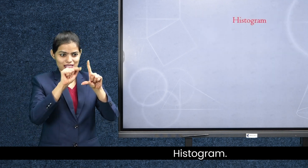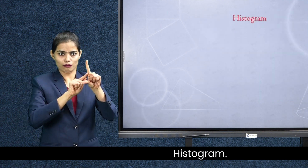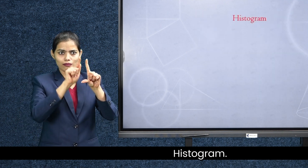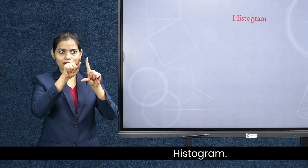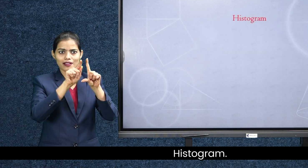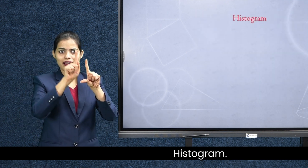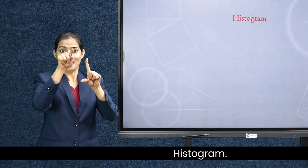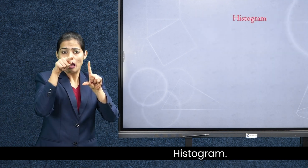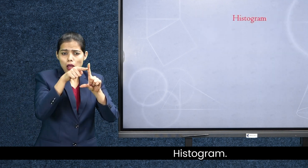Histogram.